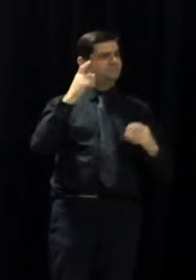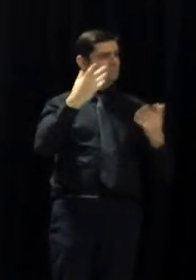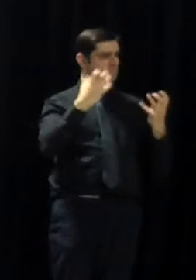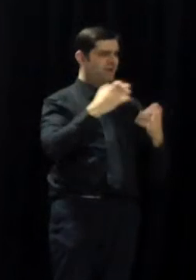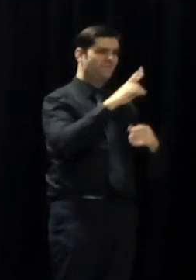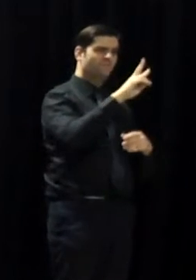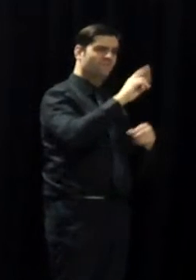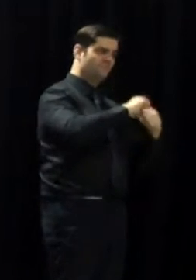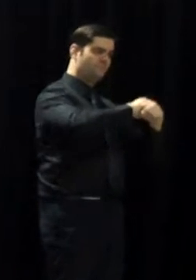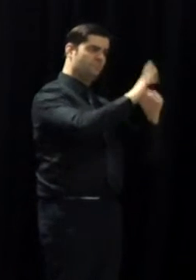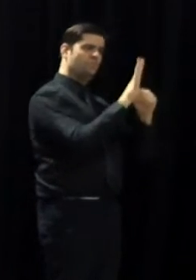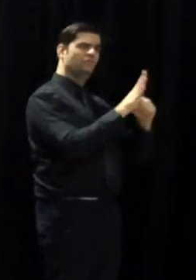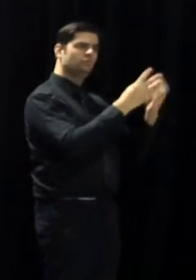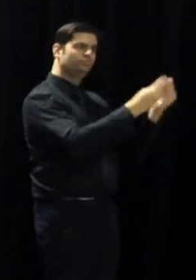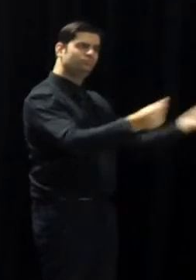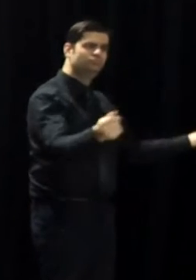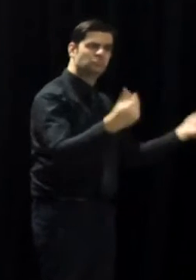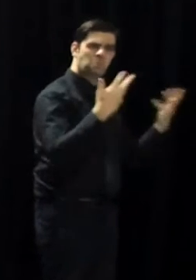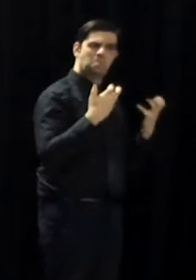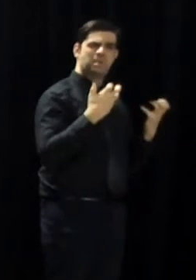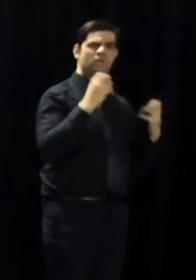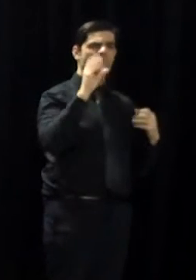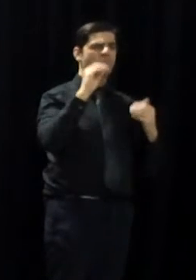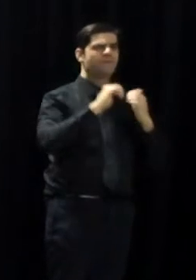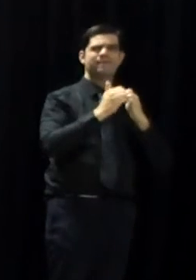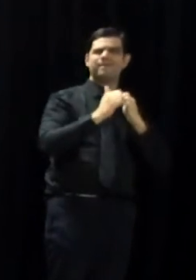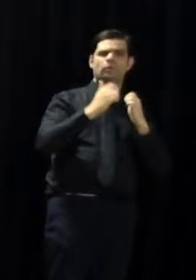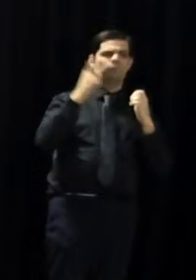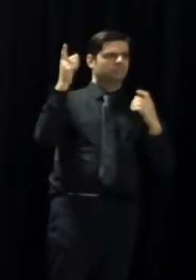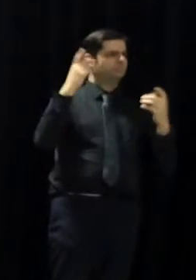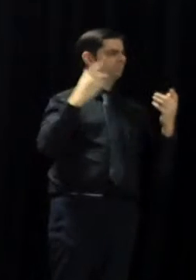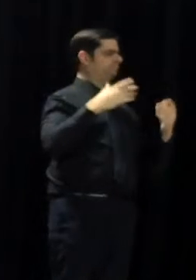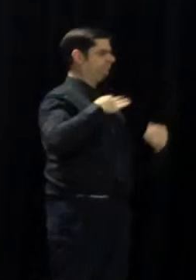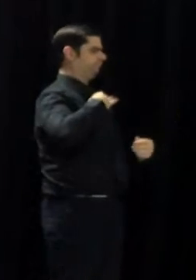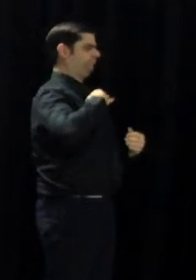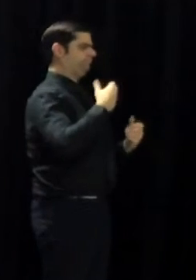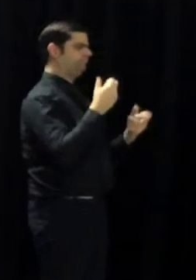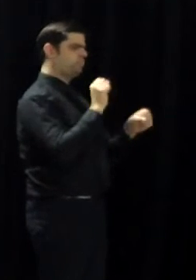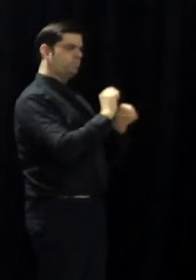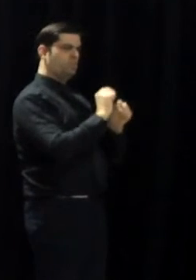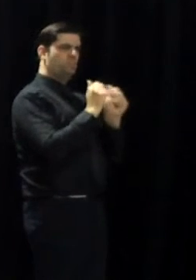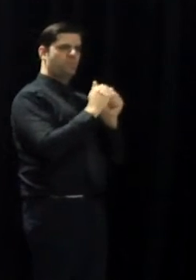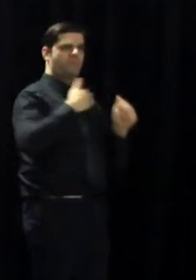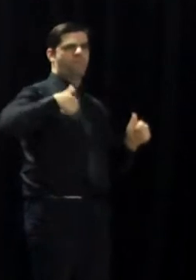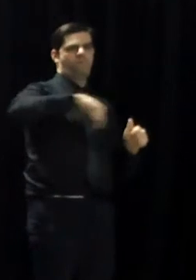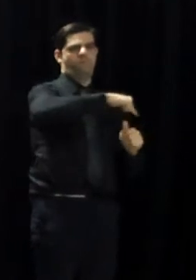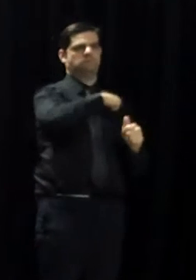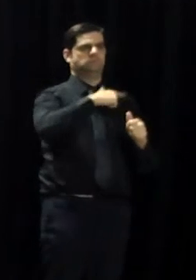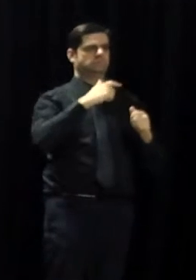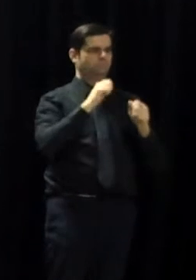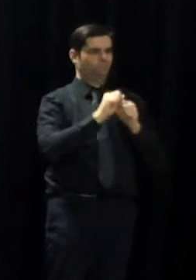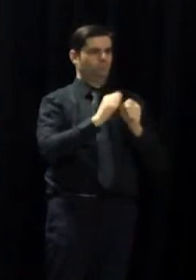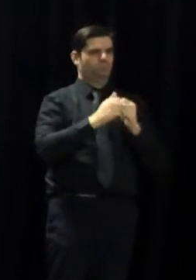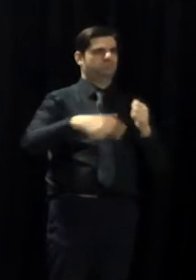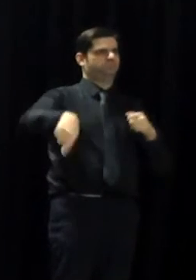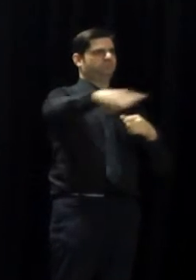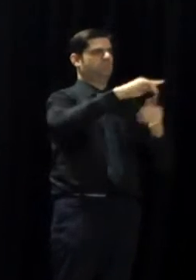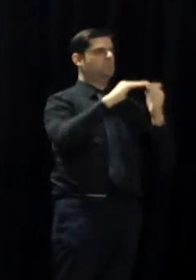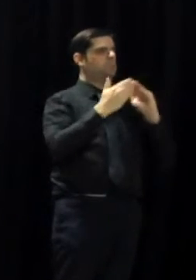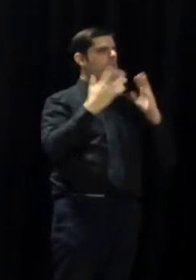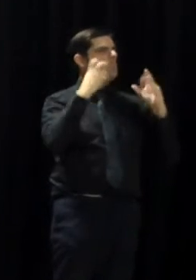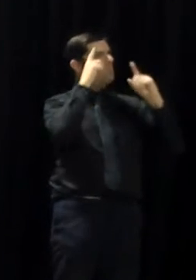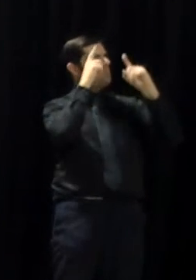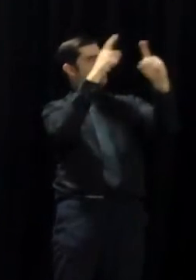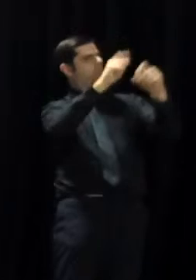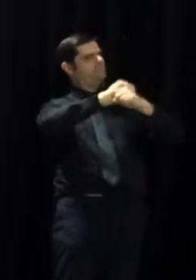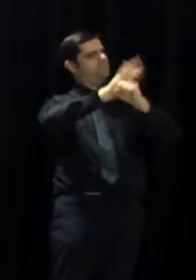investigation team, the better we'll be with this virus, because we can quickly isolate and quarantine. Really